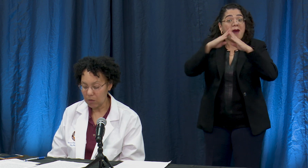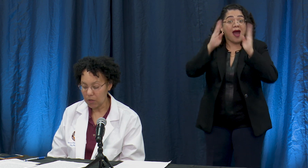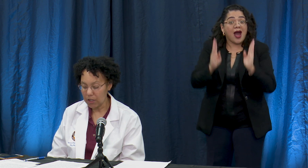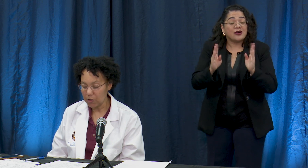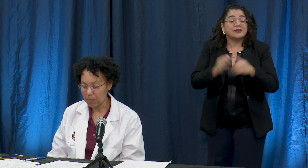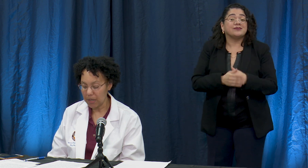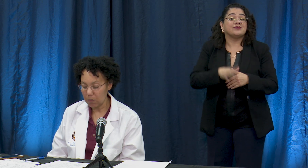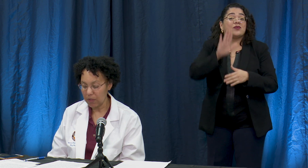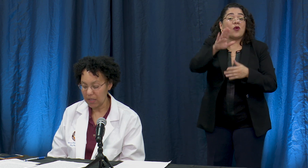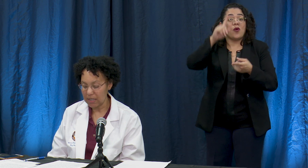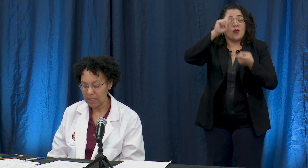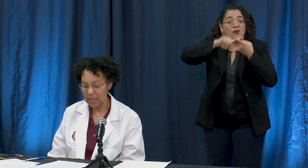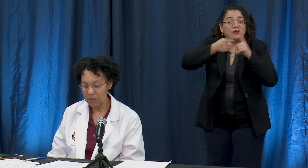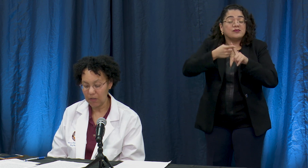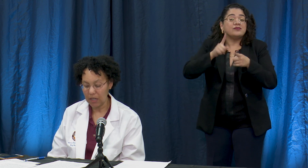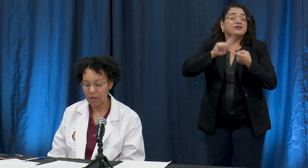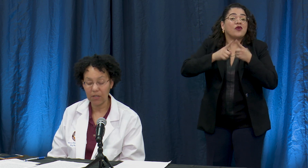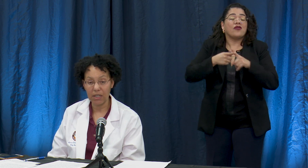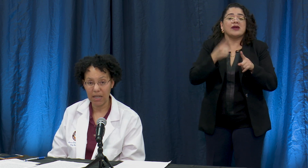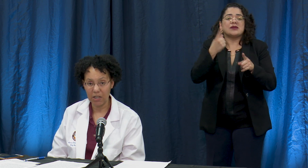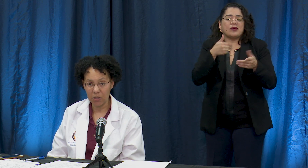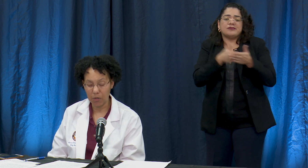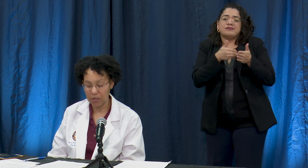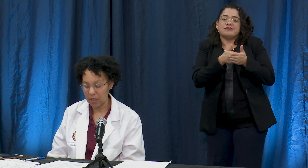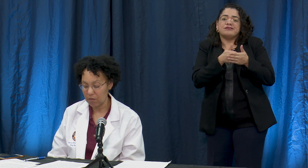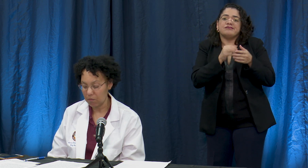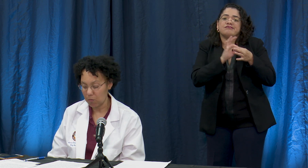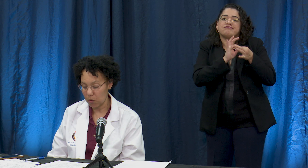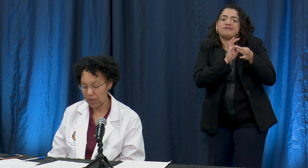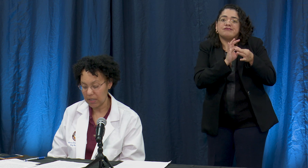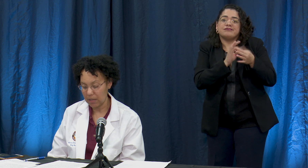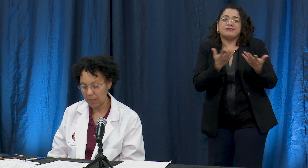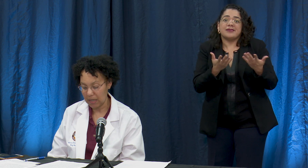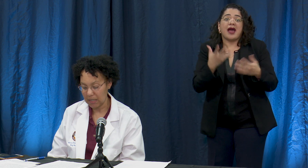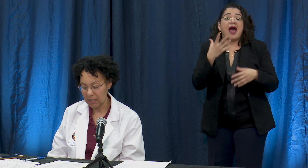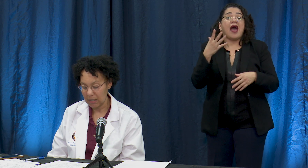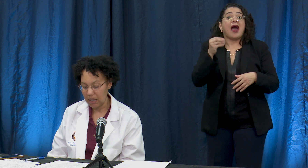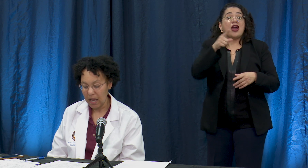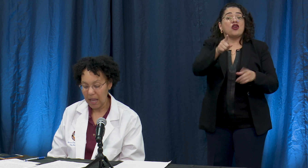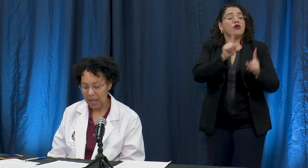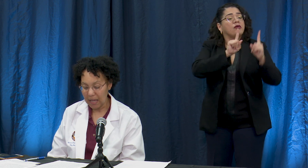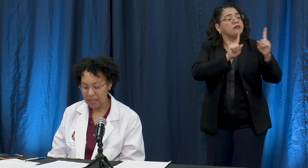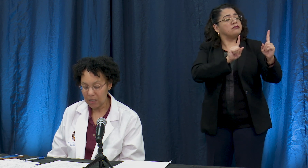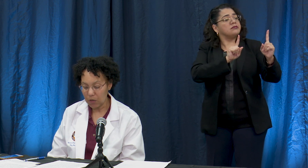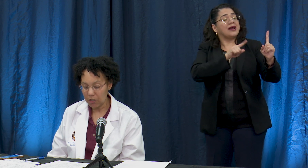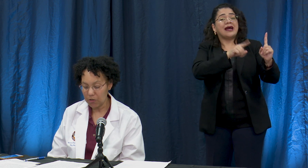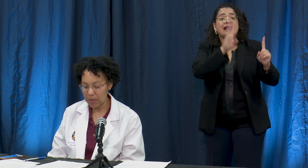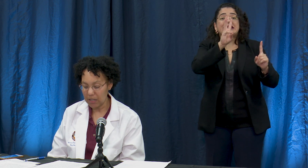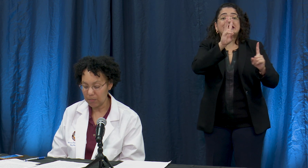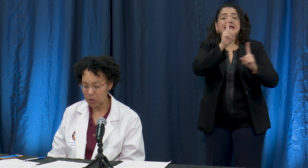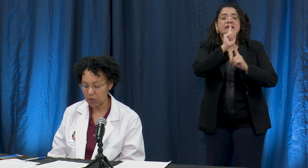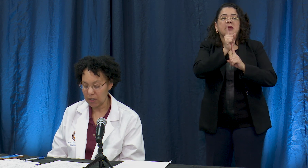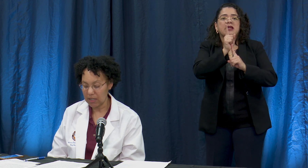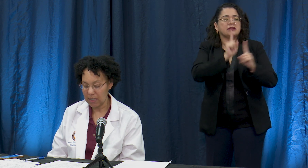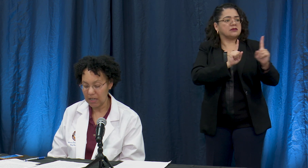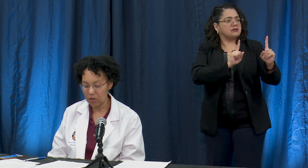and anyone who's been within 6 feet of a contagious person for more than 10 minutes, and anyone who's been exposed to the sneeze or